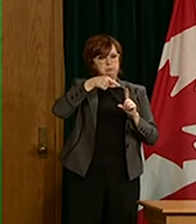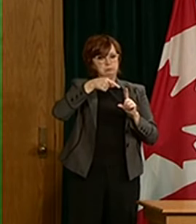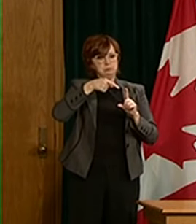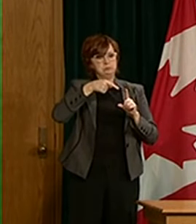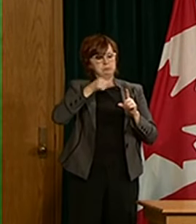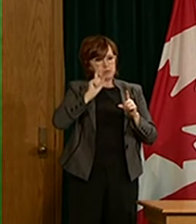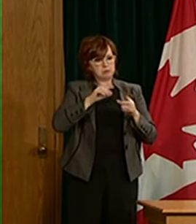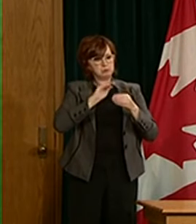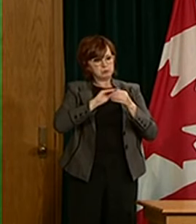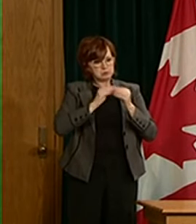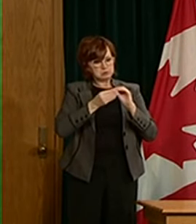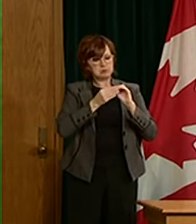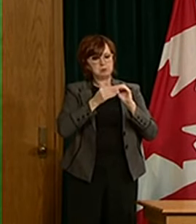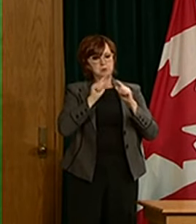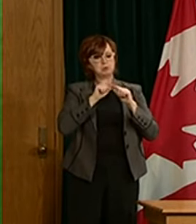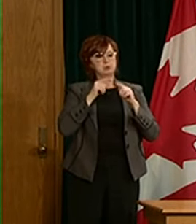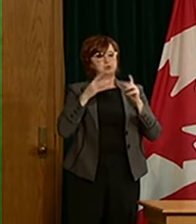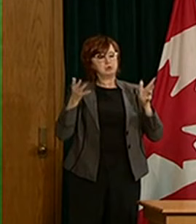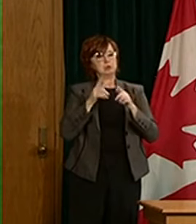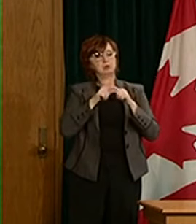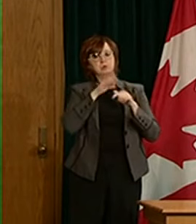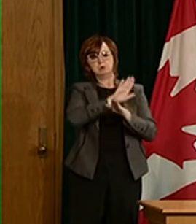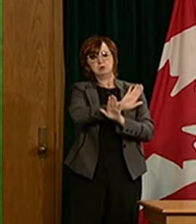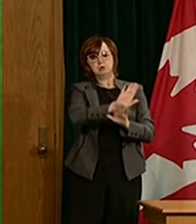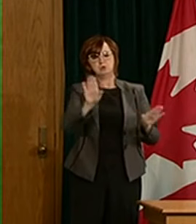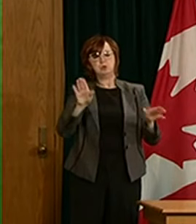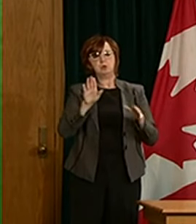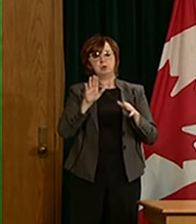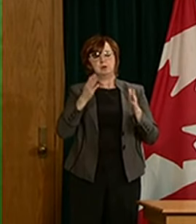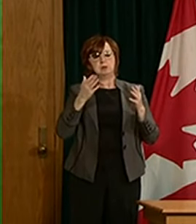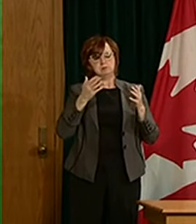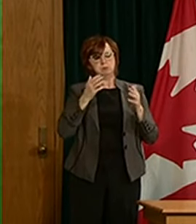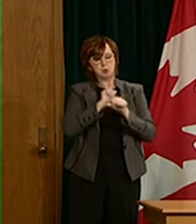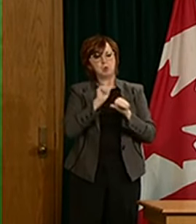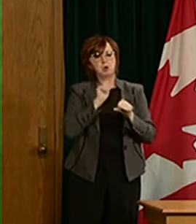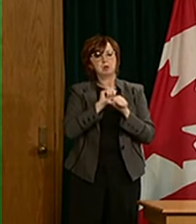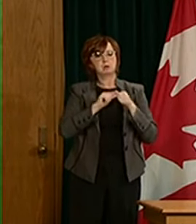health approaches that can help us flatten the curve. Next slide, please.